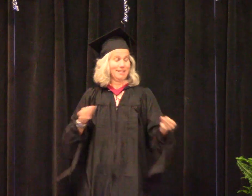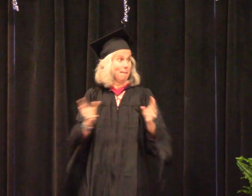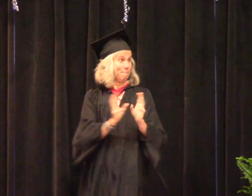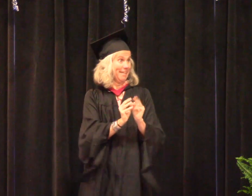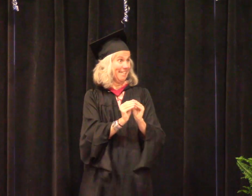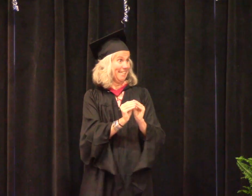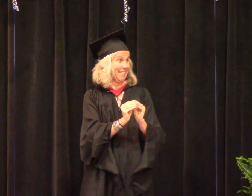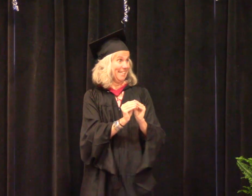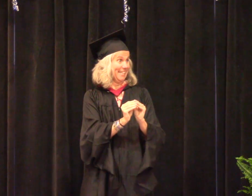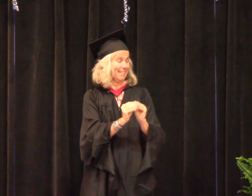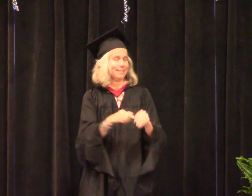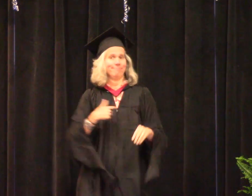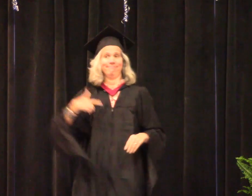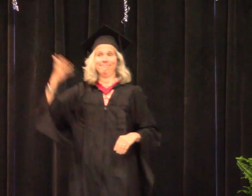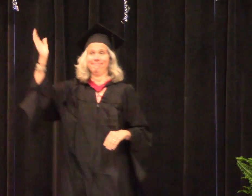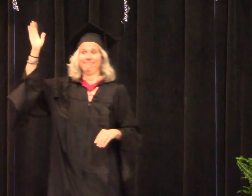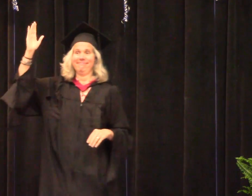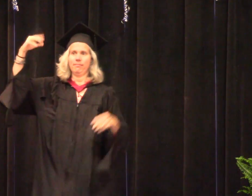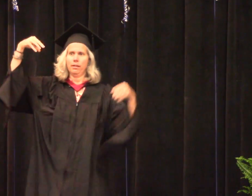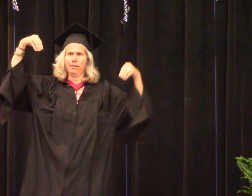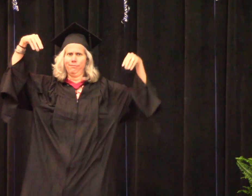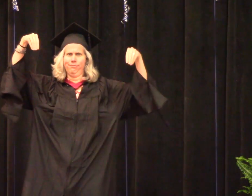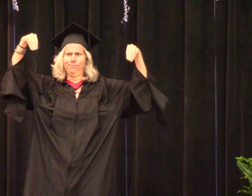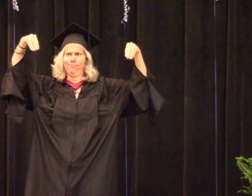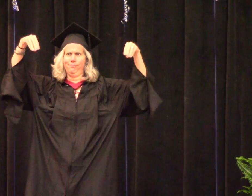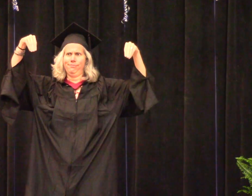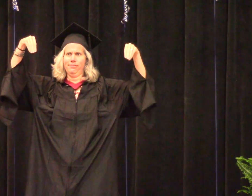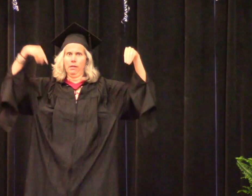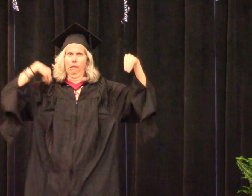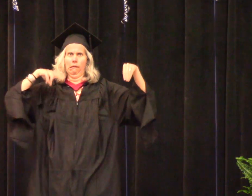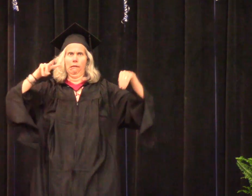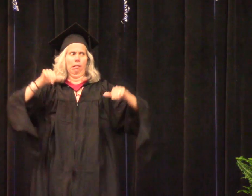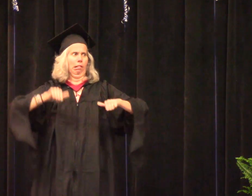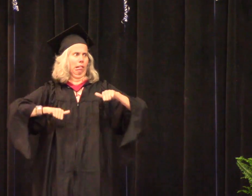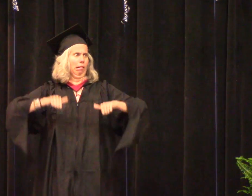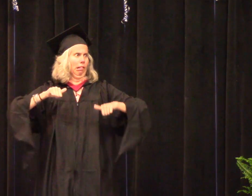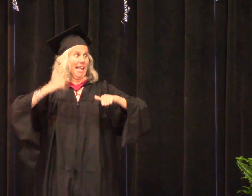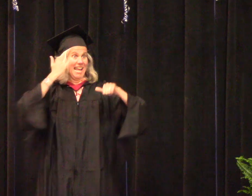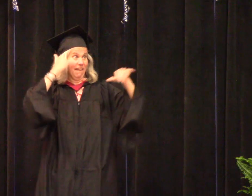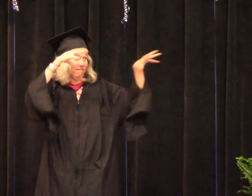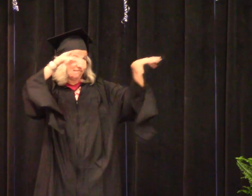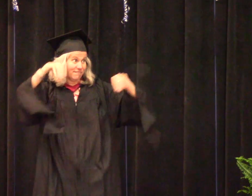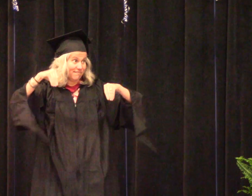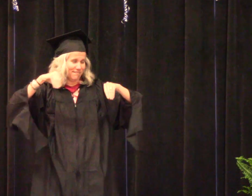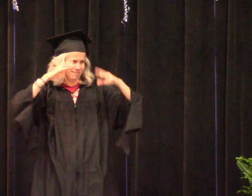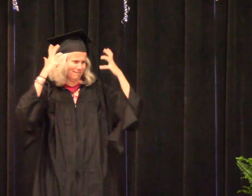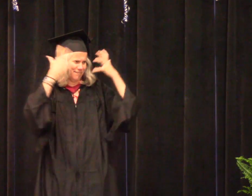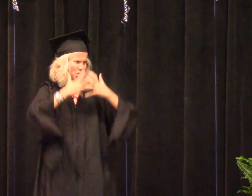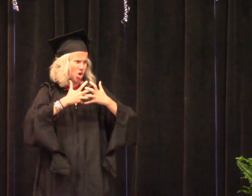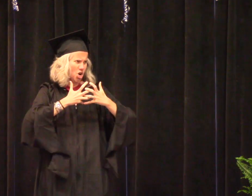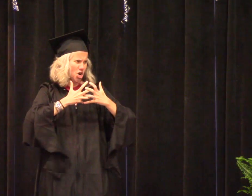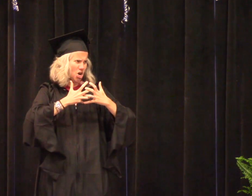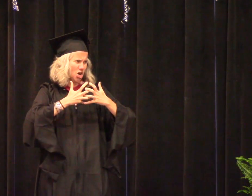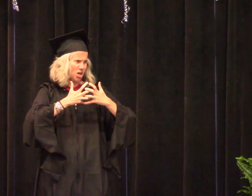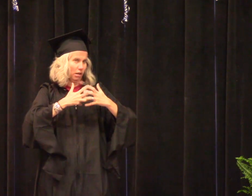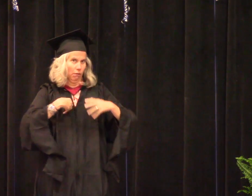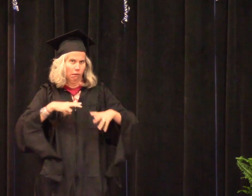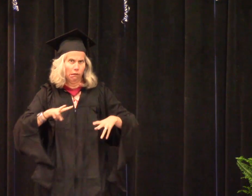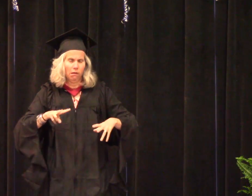Electrical power was only provided through gas generators, and I'm trying to facilitate